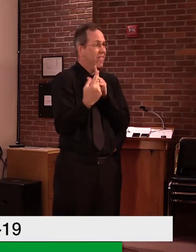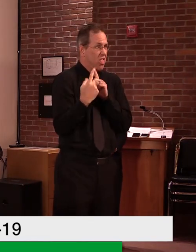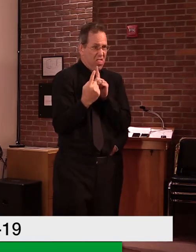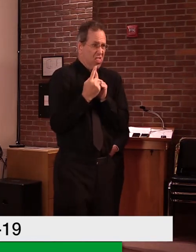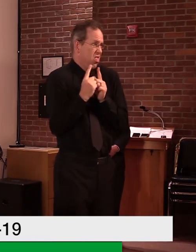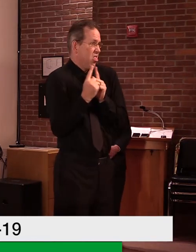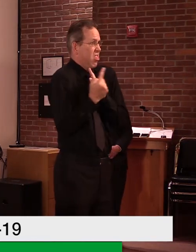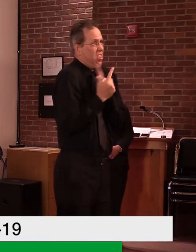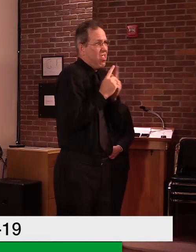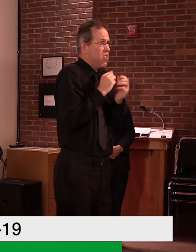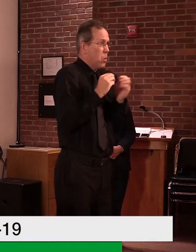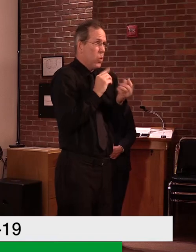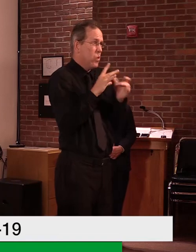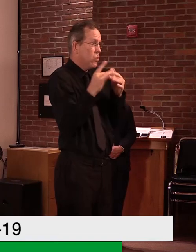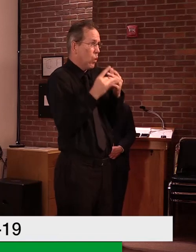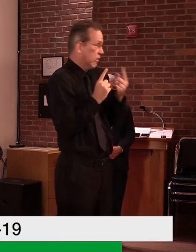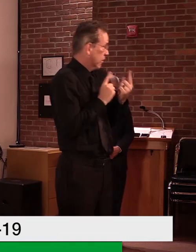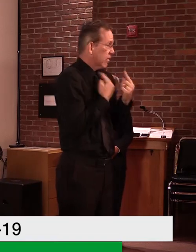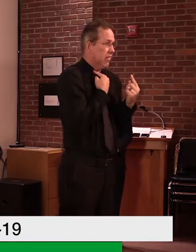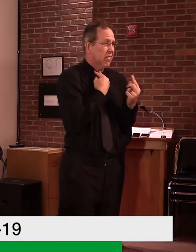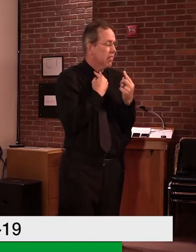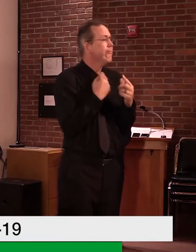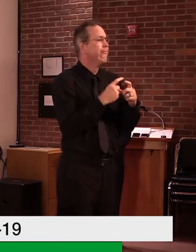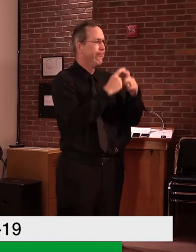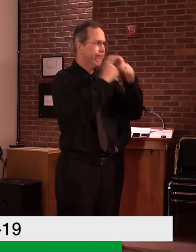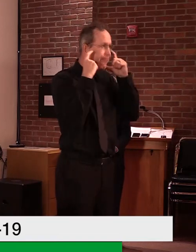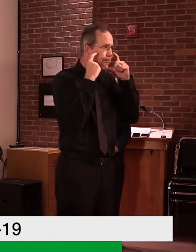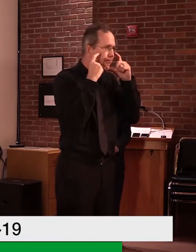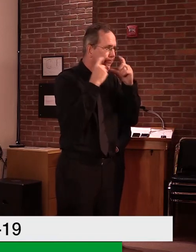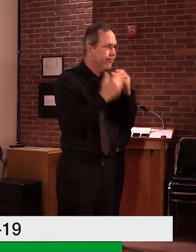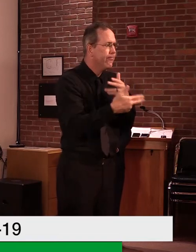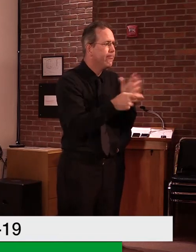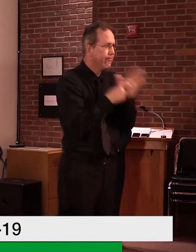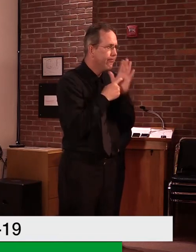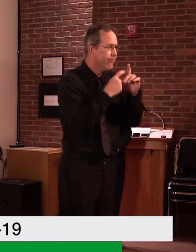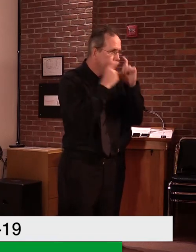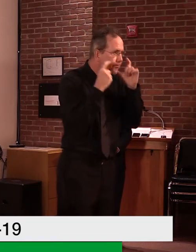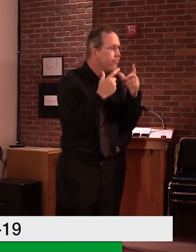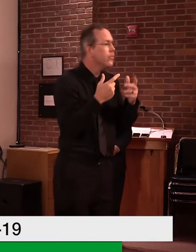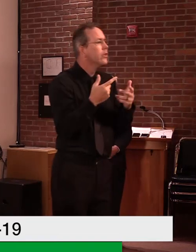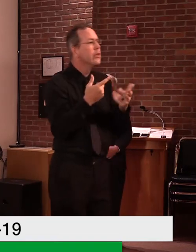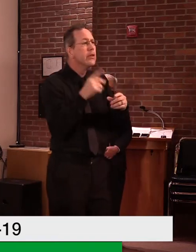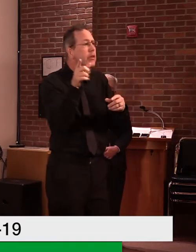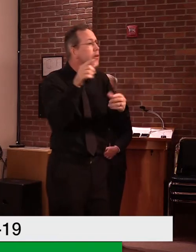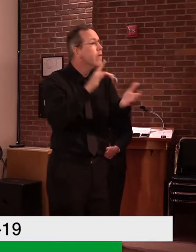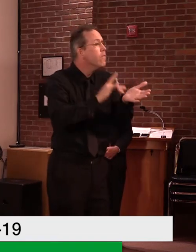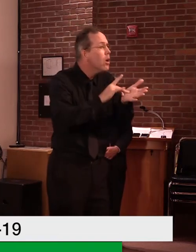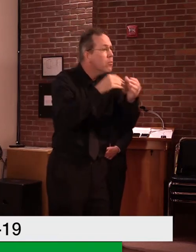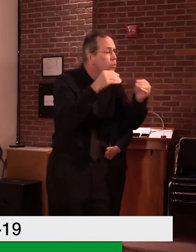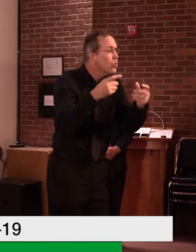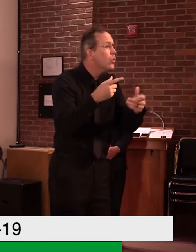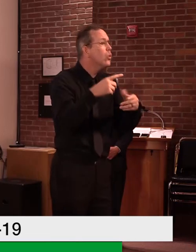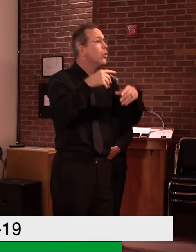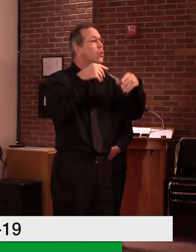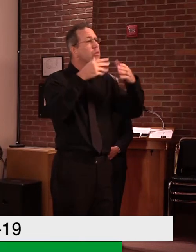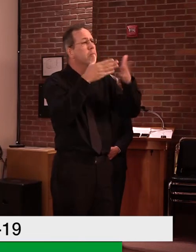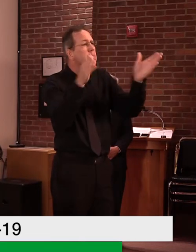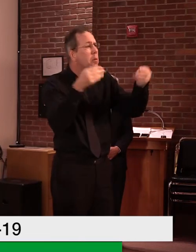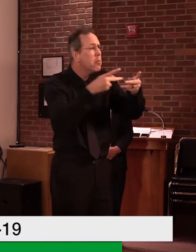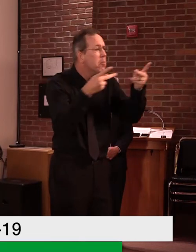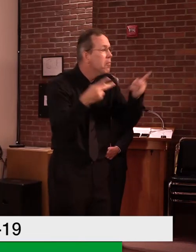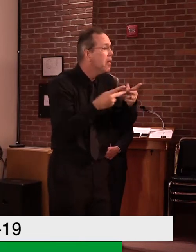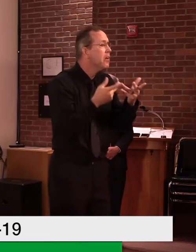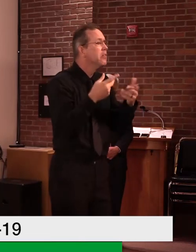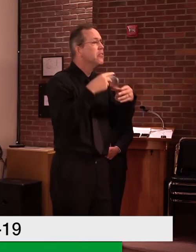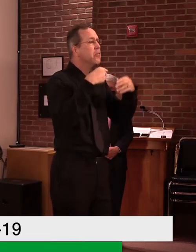public places of all types, including grocery stores, pharmacies, gas stations, convenience stores, hardware